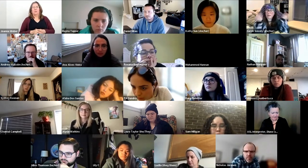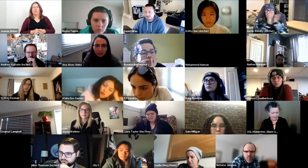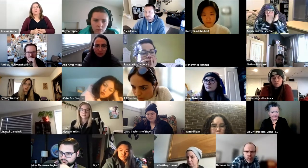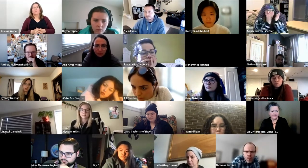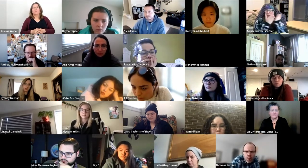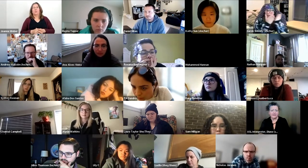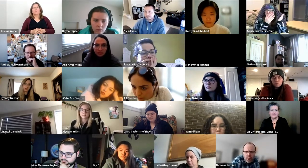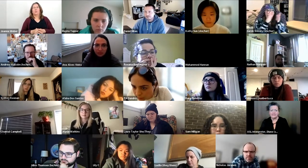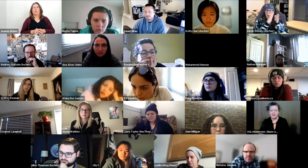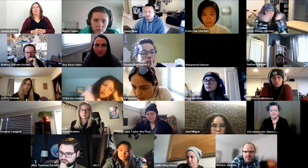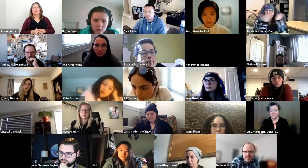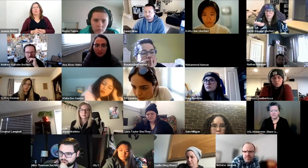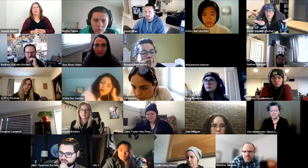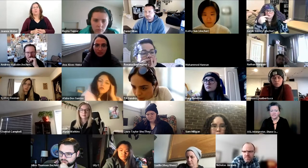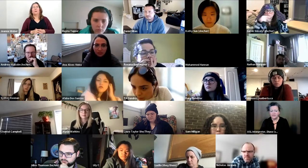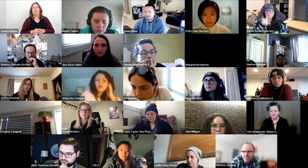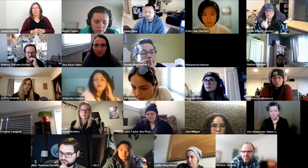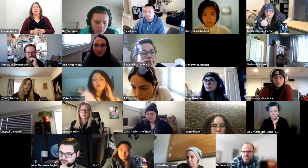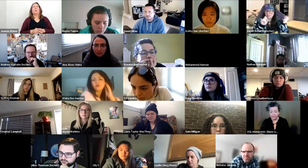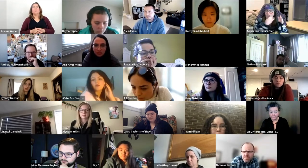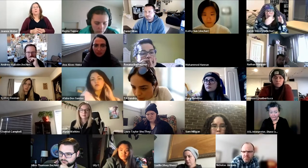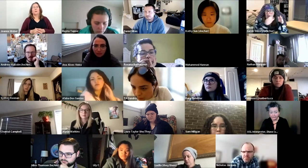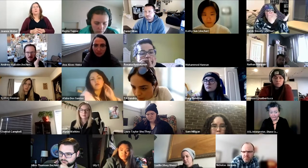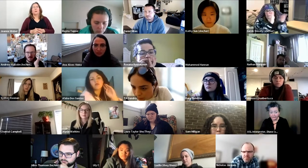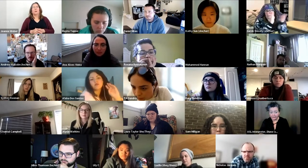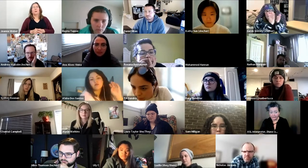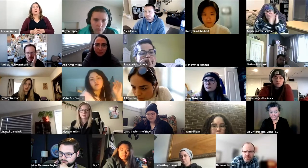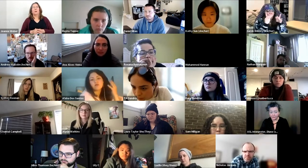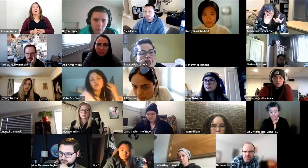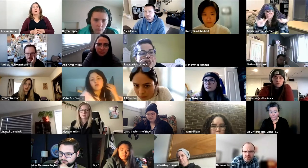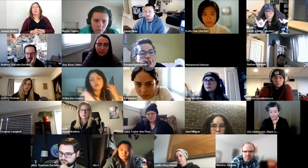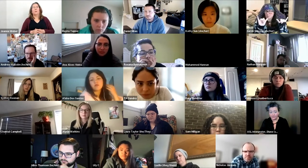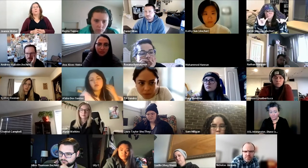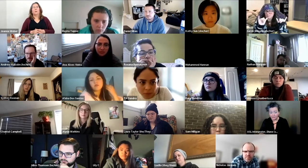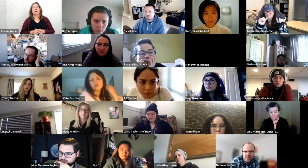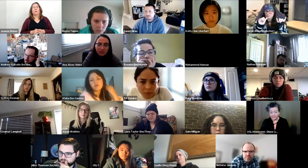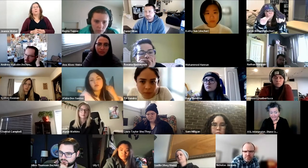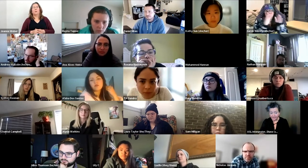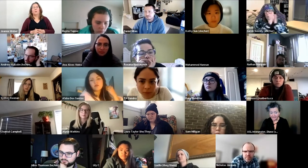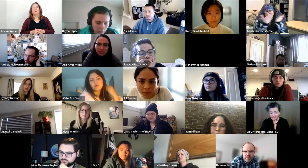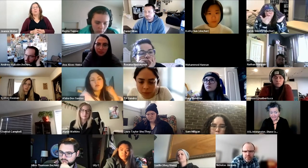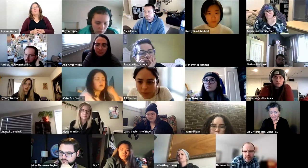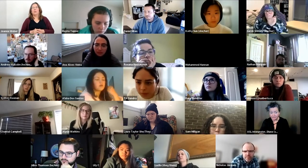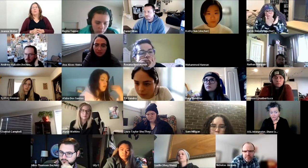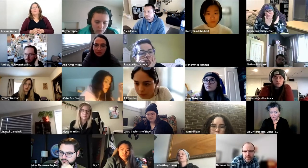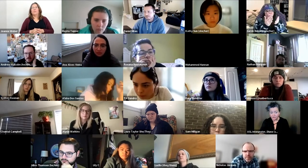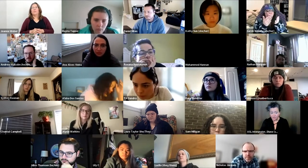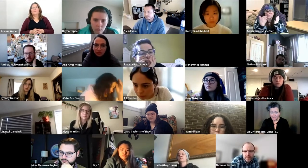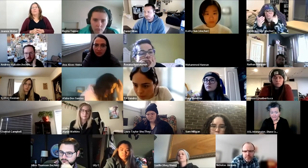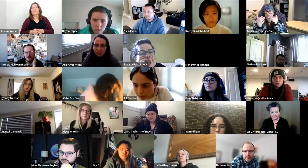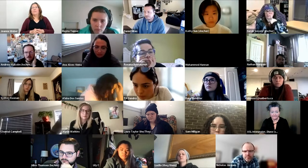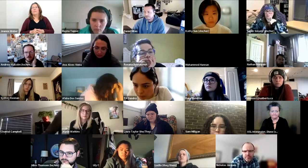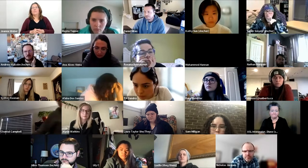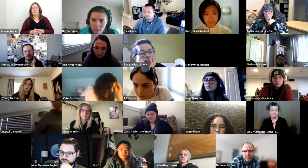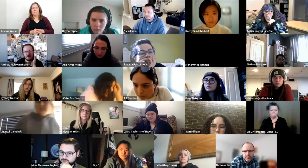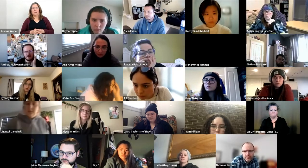go through some of them. So I guess the first question, is the quiz open book? So can we use our books and our materials at the same time to do the